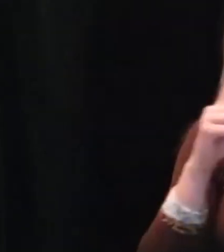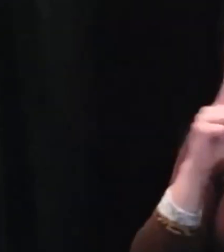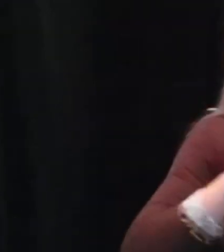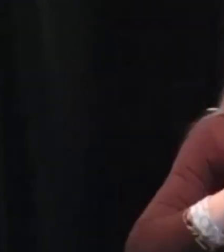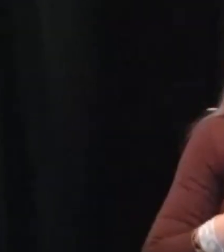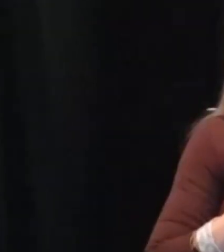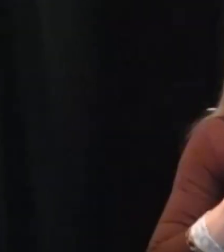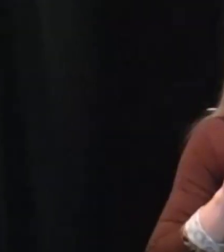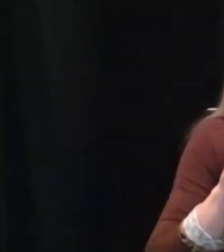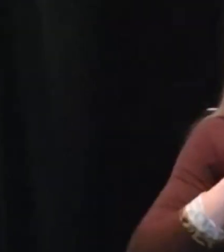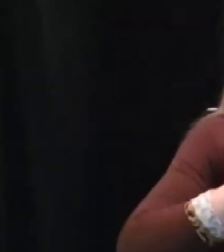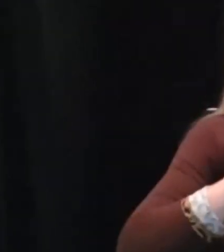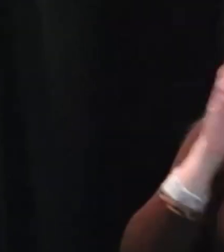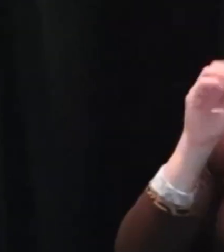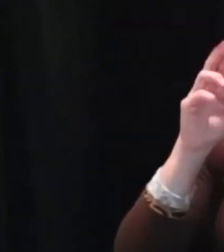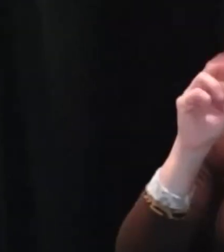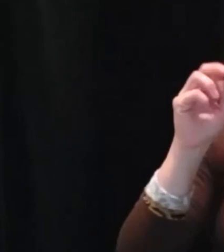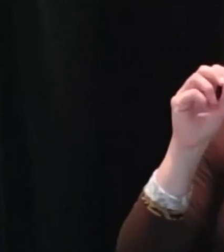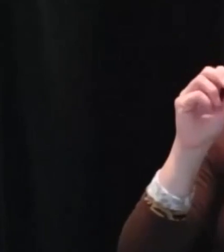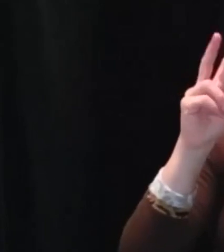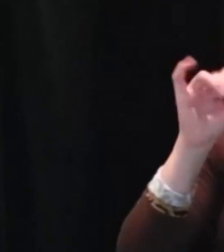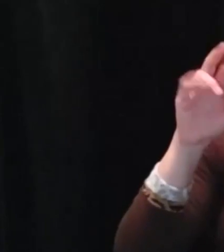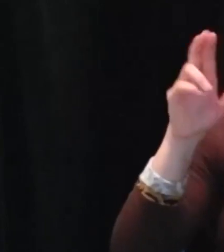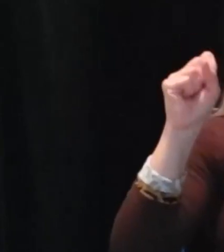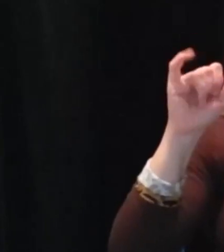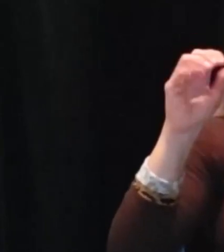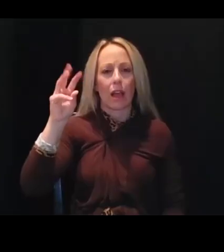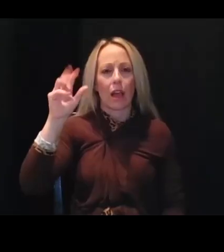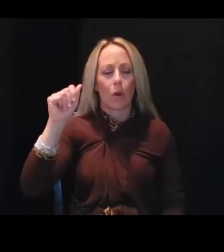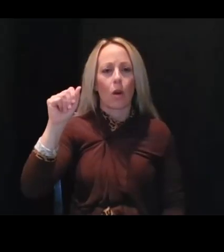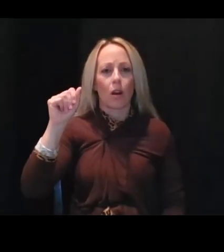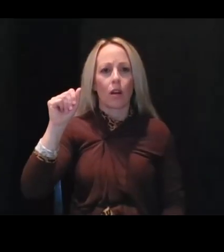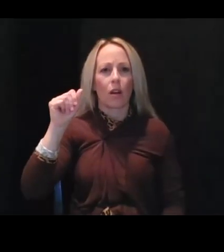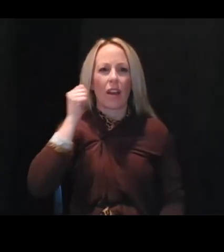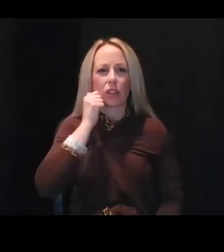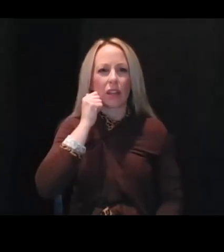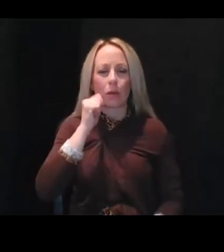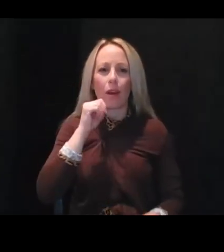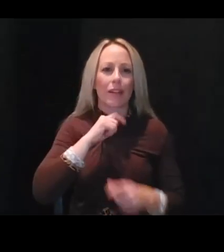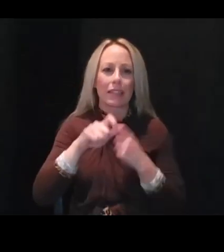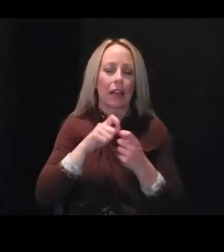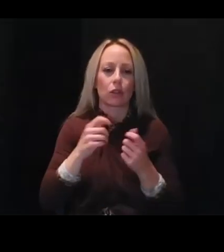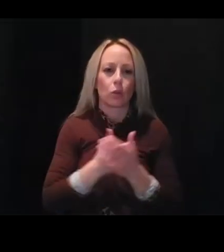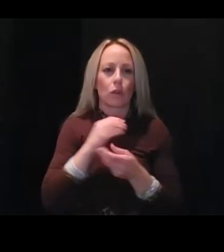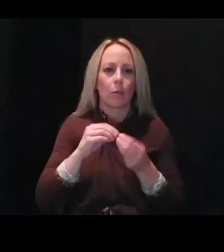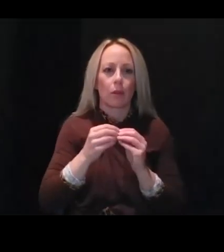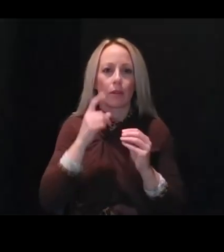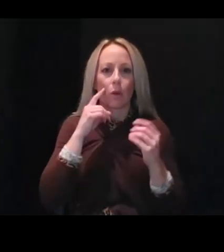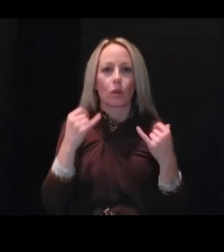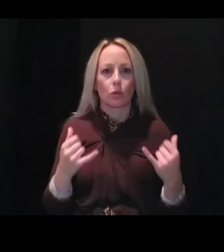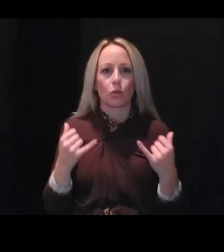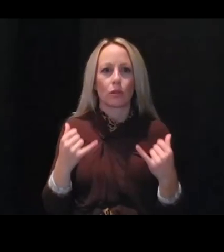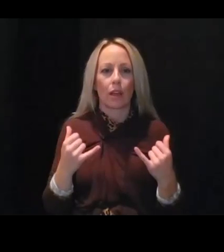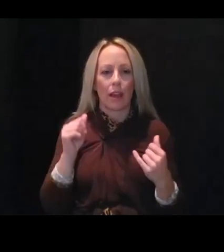coronavirus.iowa.gov website, which updates periodically throughout the day. So we don't typically have an exact new number. Amy had mentioned that